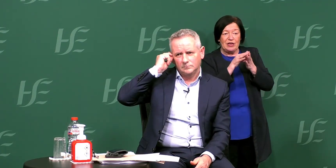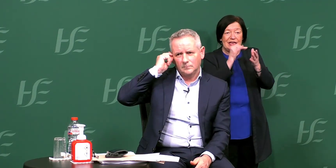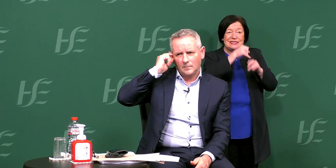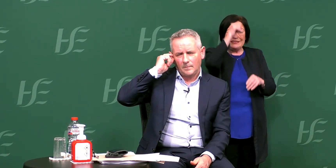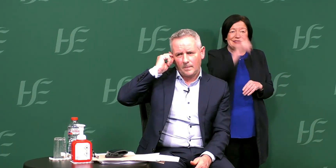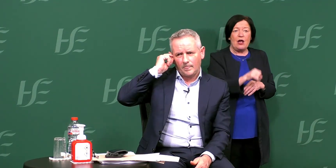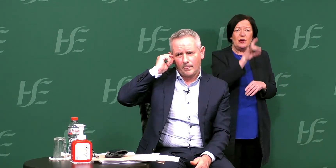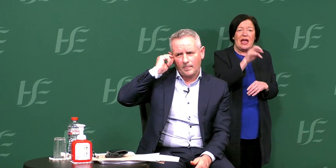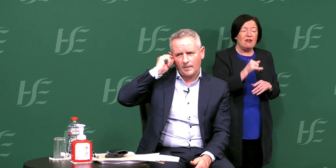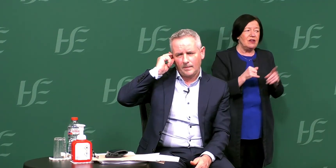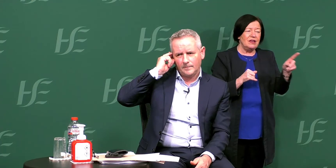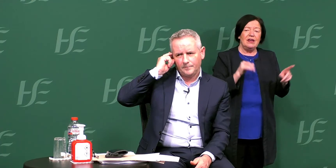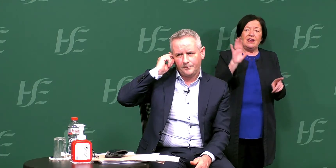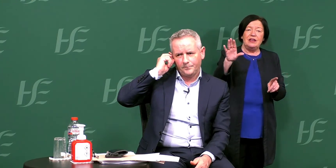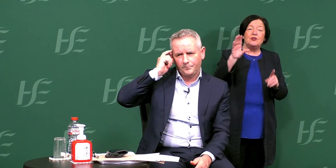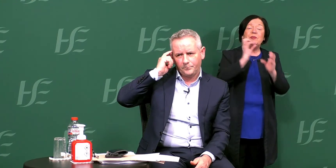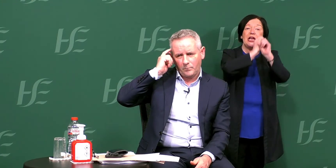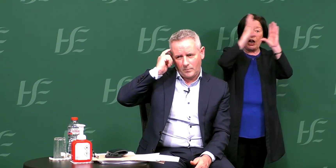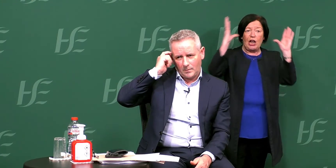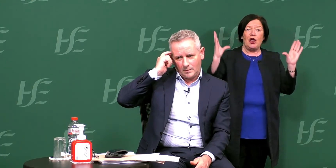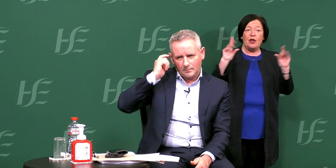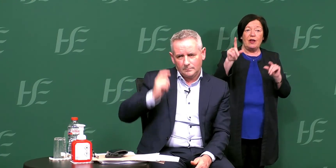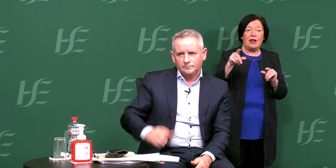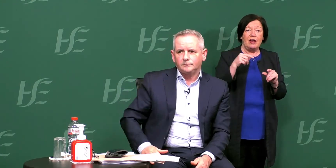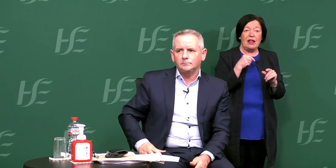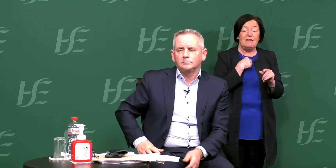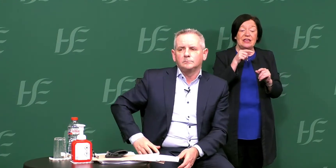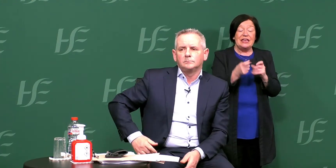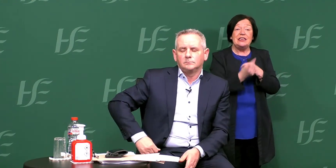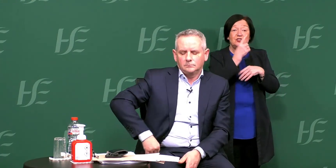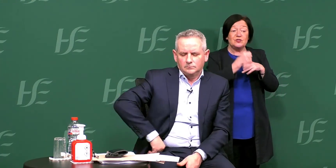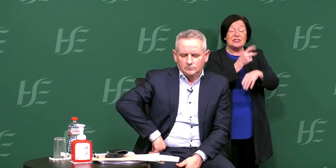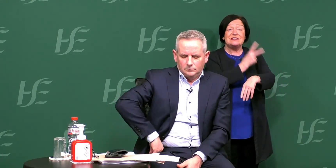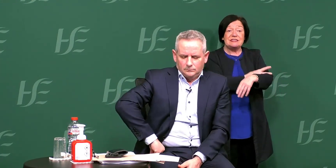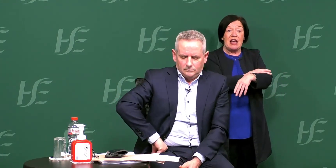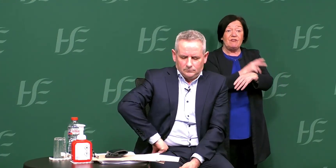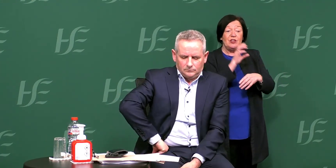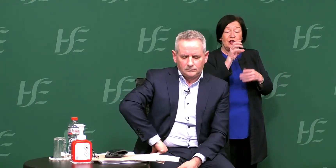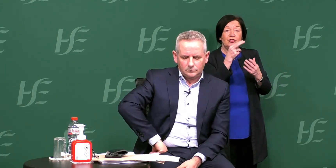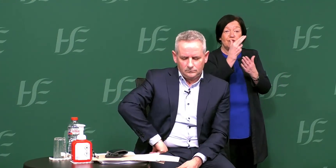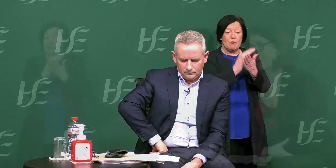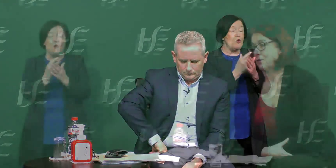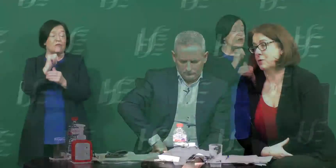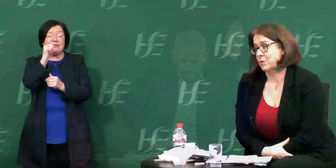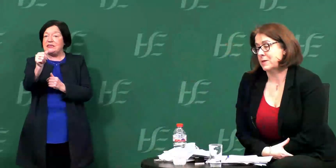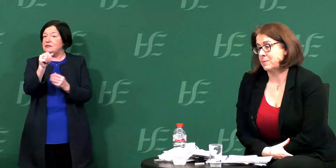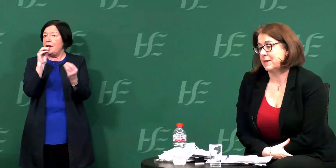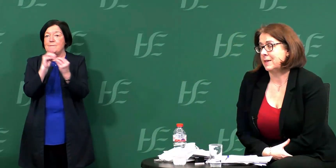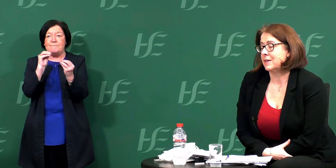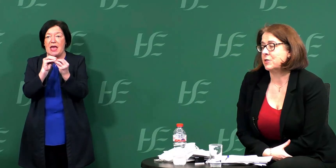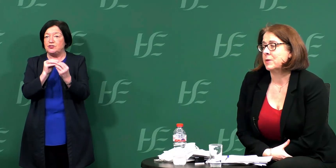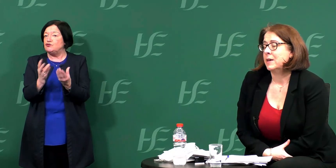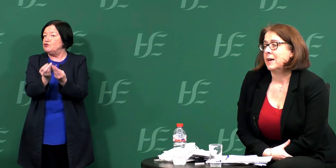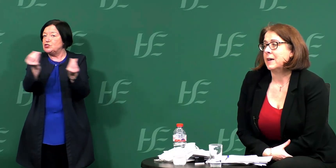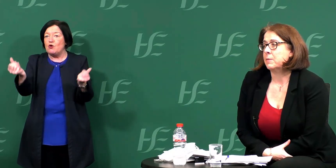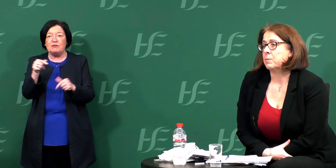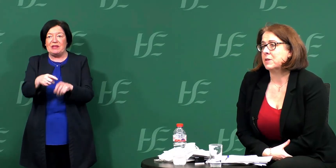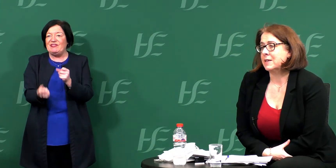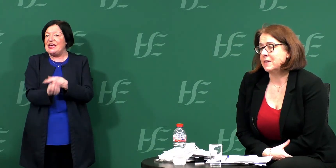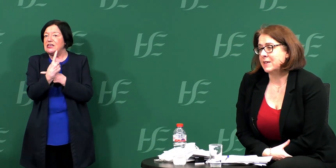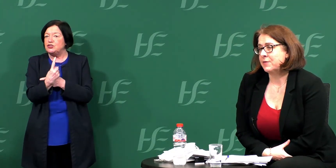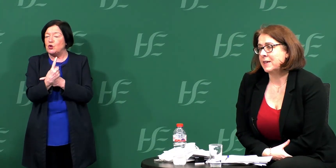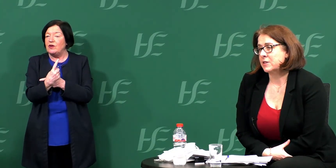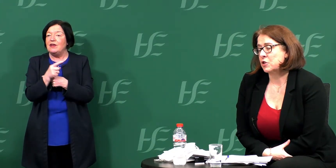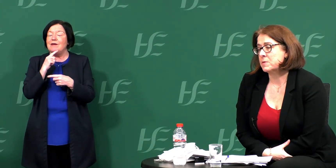Kerry? So I think just to be clear, in terms of what I said about the issues around staffing in CAMHS, I think the report didn't point to resources being the key issue.